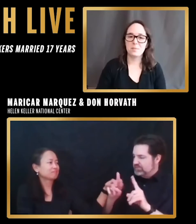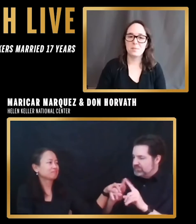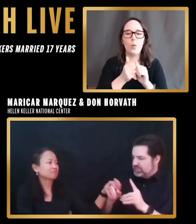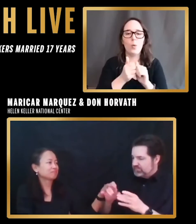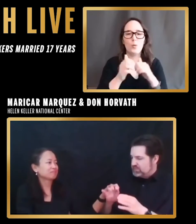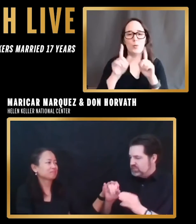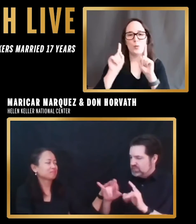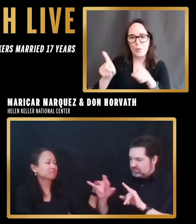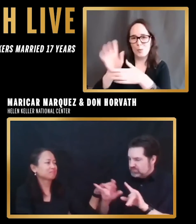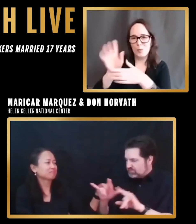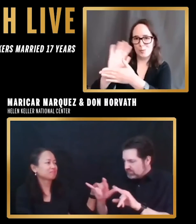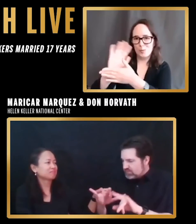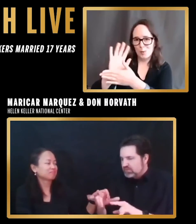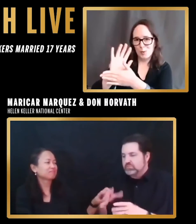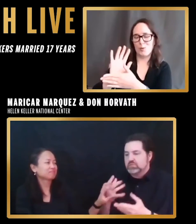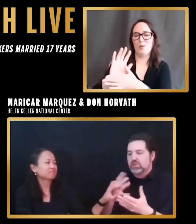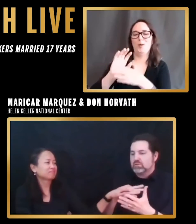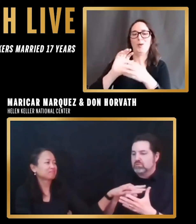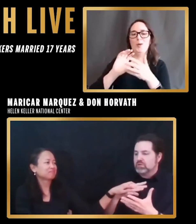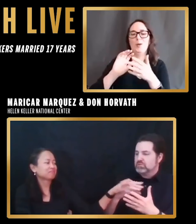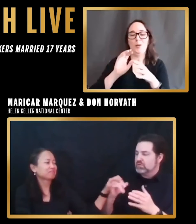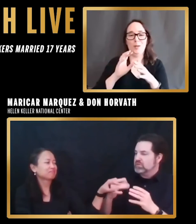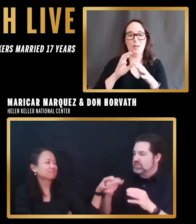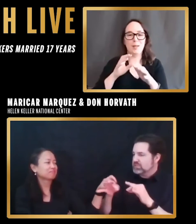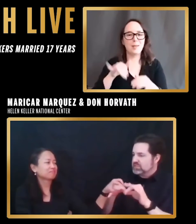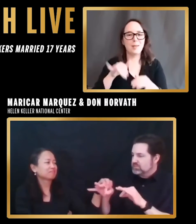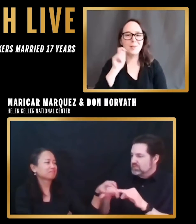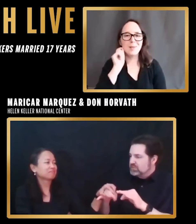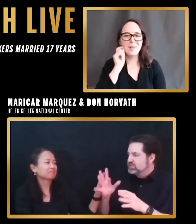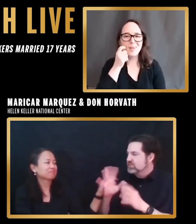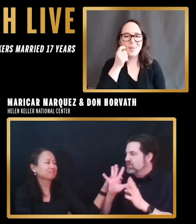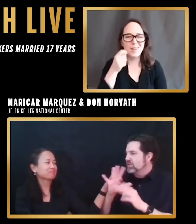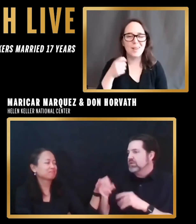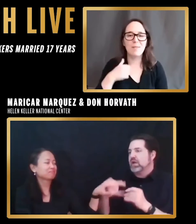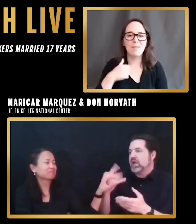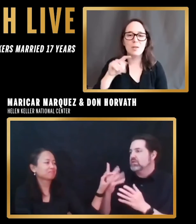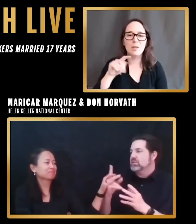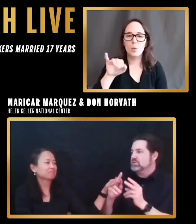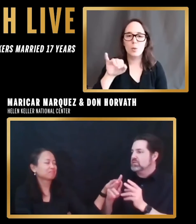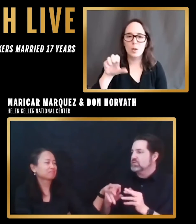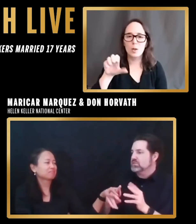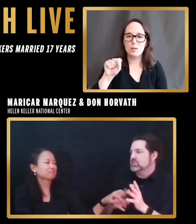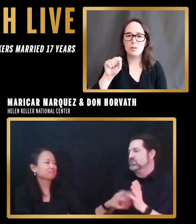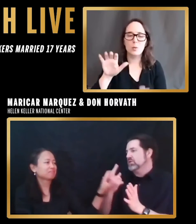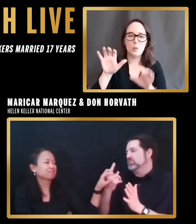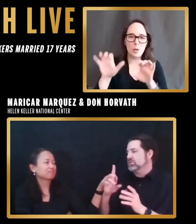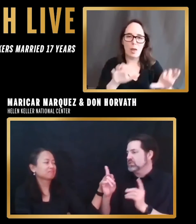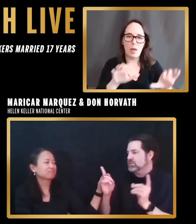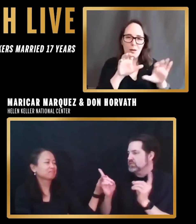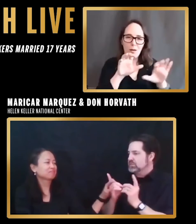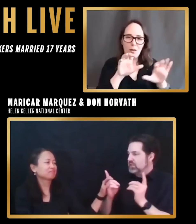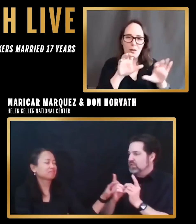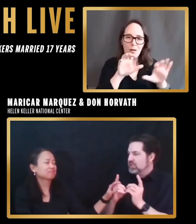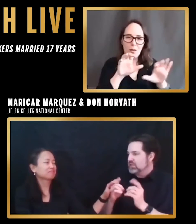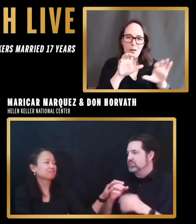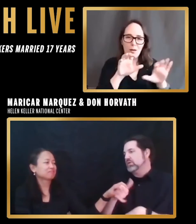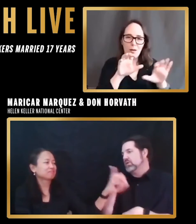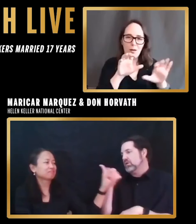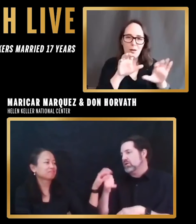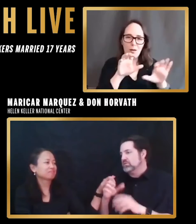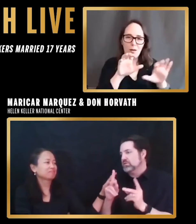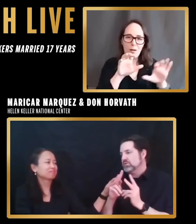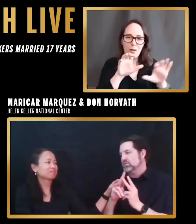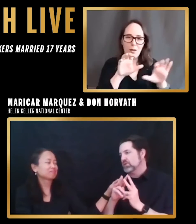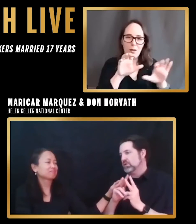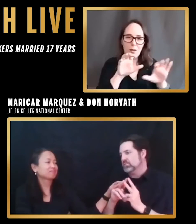scenes. Can you maybe just like tell us about what it's like to maybe be out, say on a double date with another couple, and how you might say